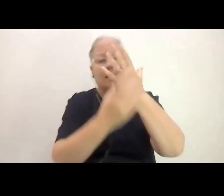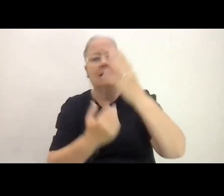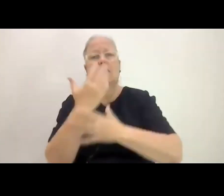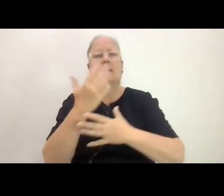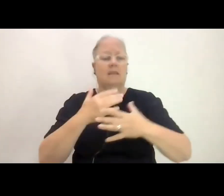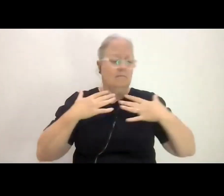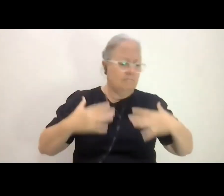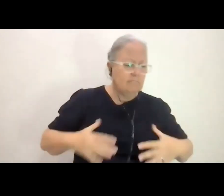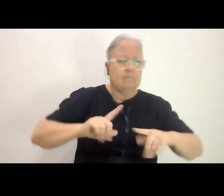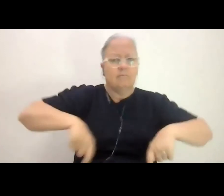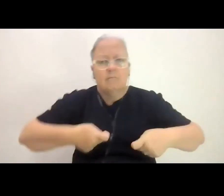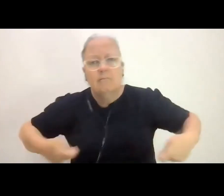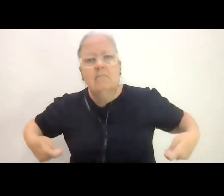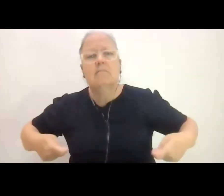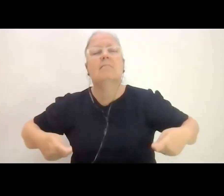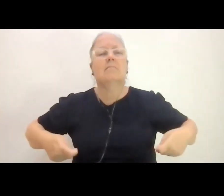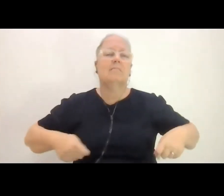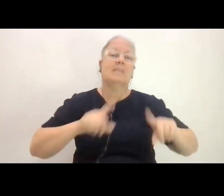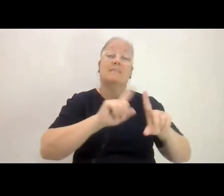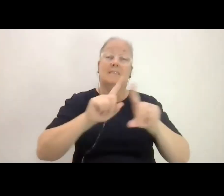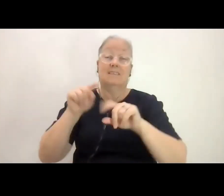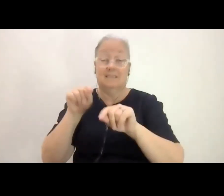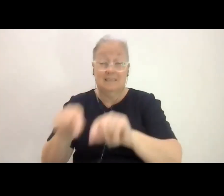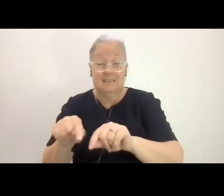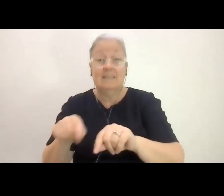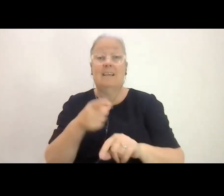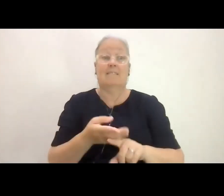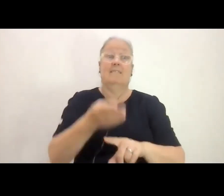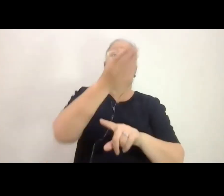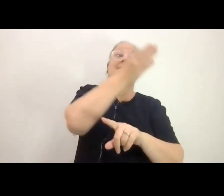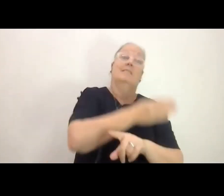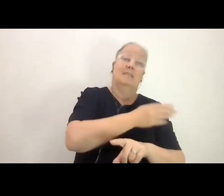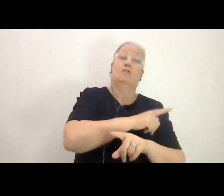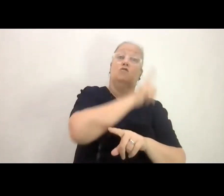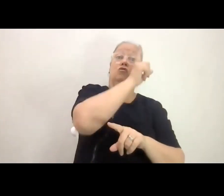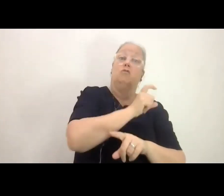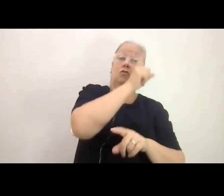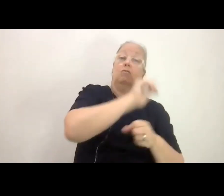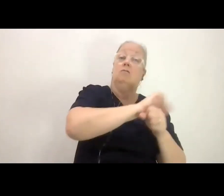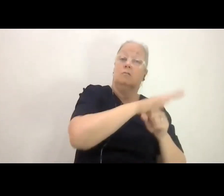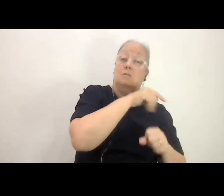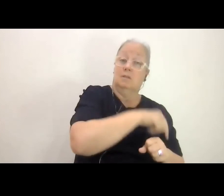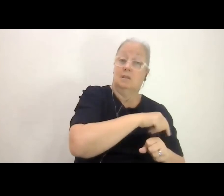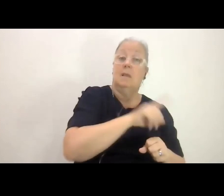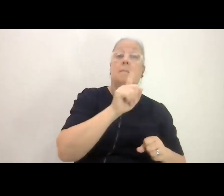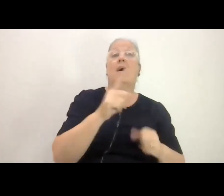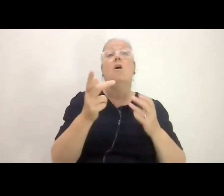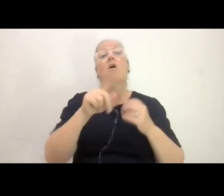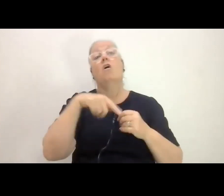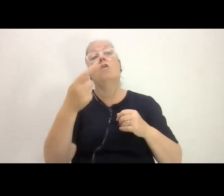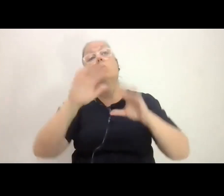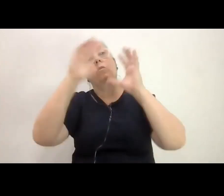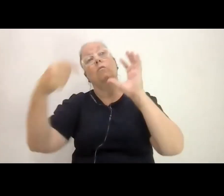critical, especially at the beginning of the COVID-19, and it still continues to be a critical issue in many parts of the world. So we need